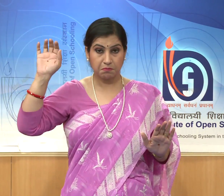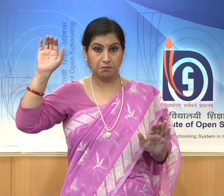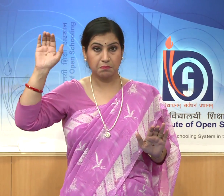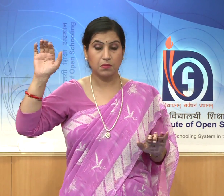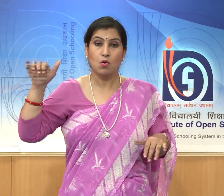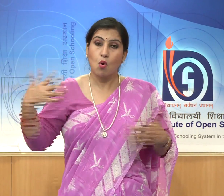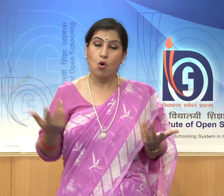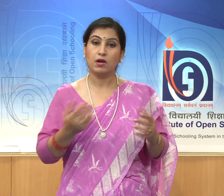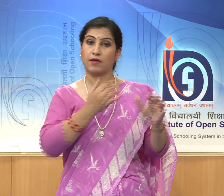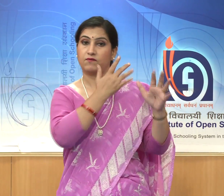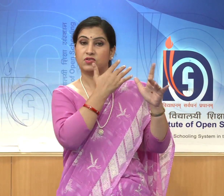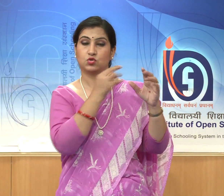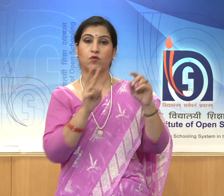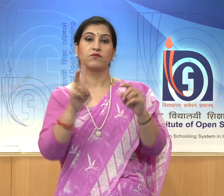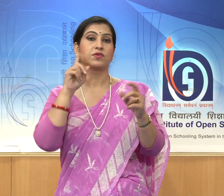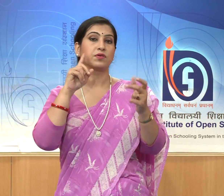or Vishnu.